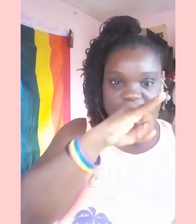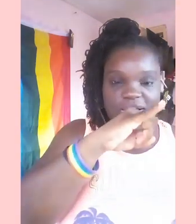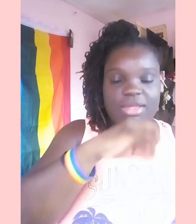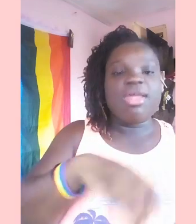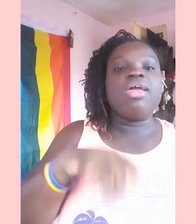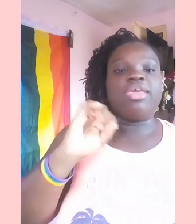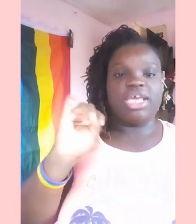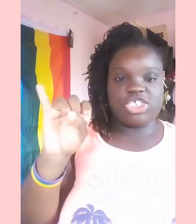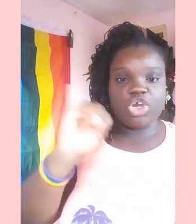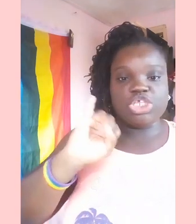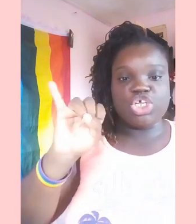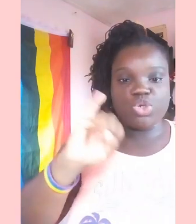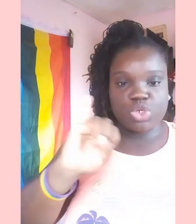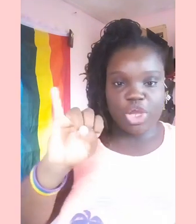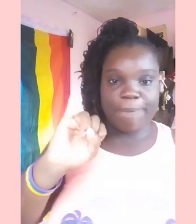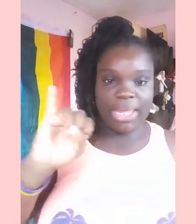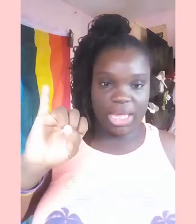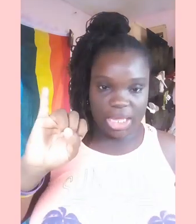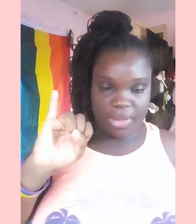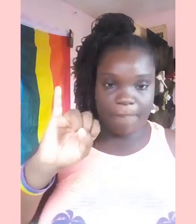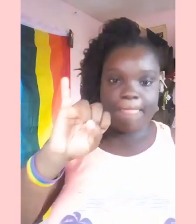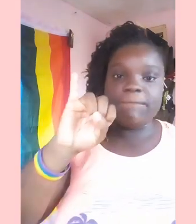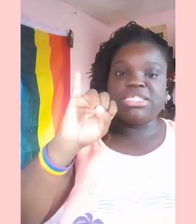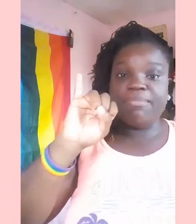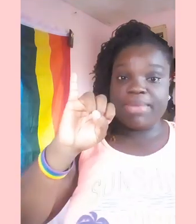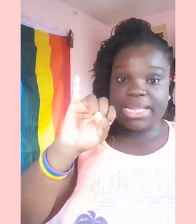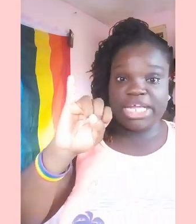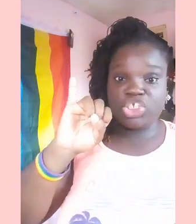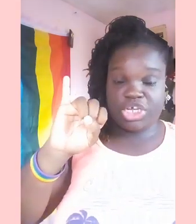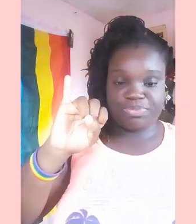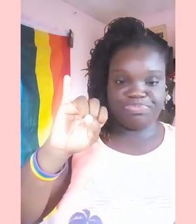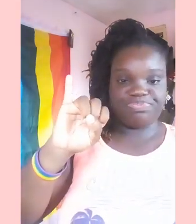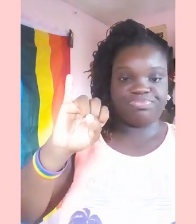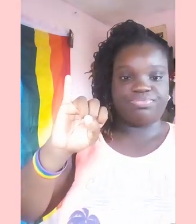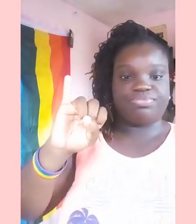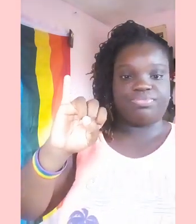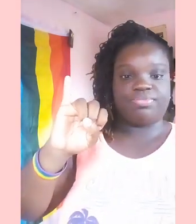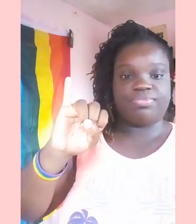so? Yes, you're going to use your pinky to make that J.